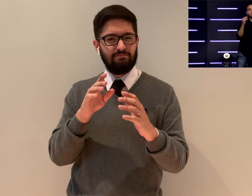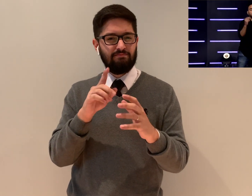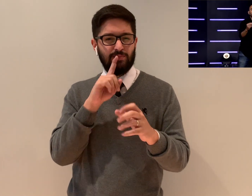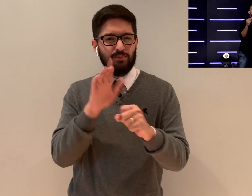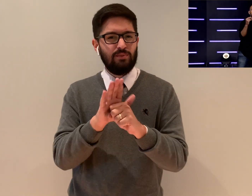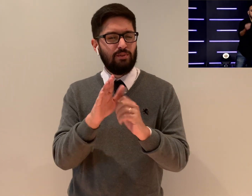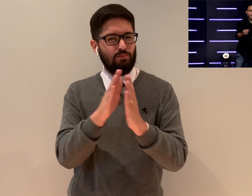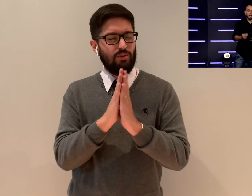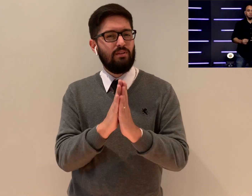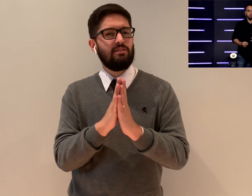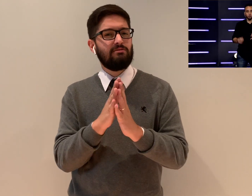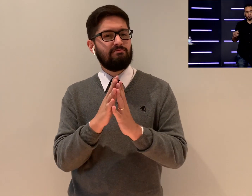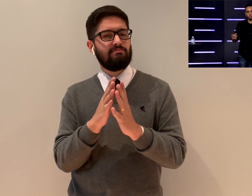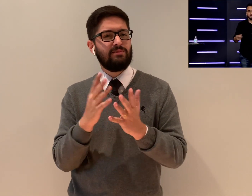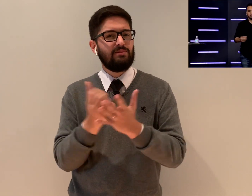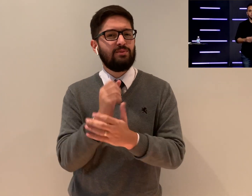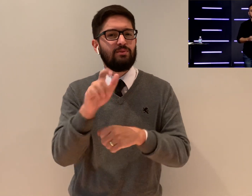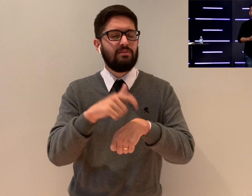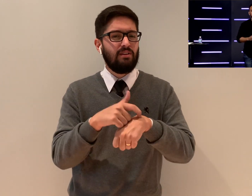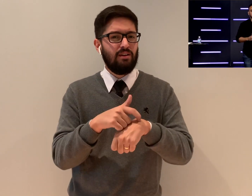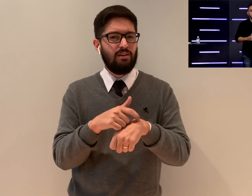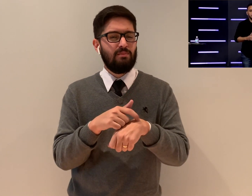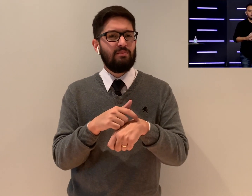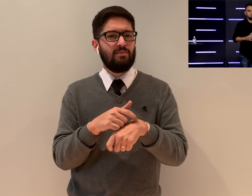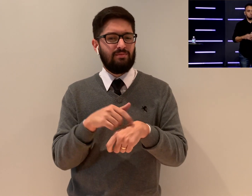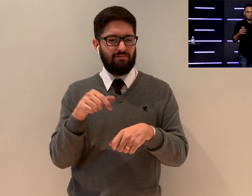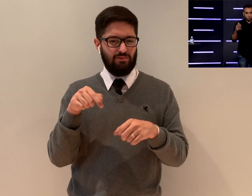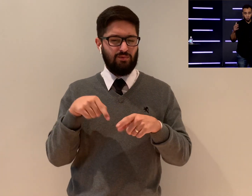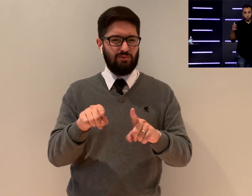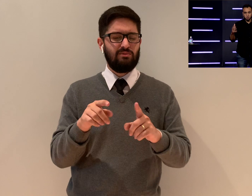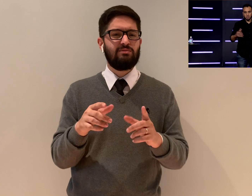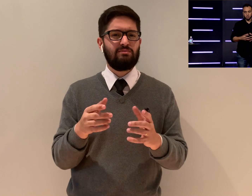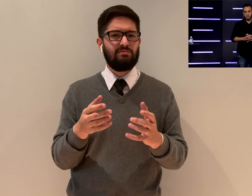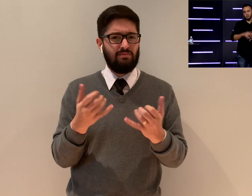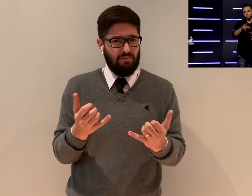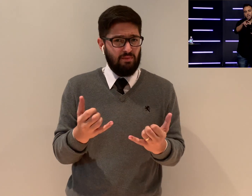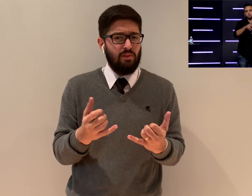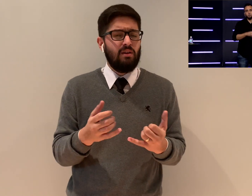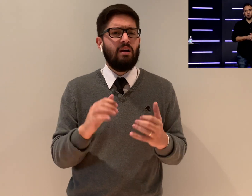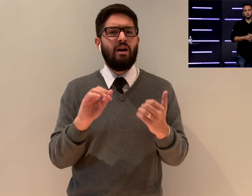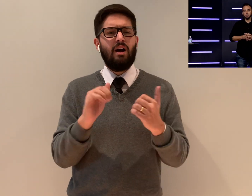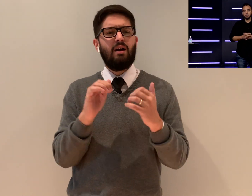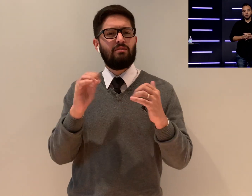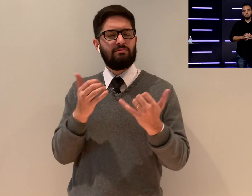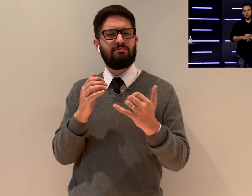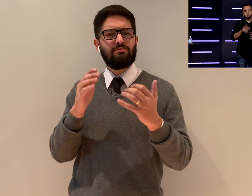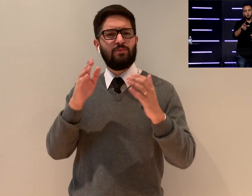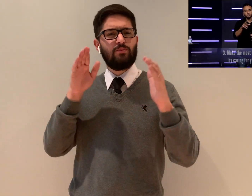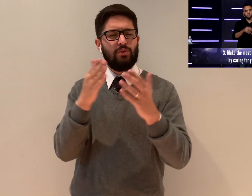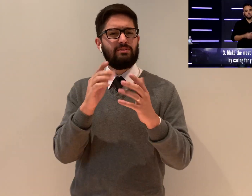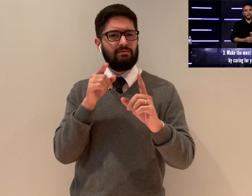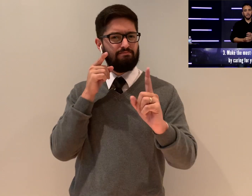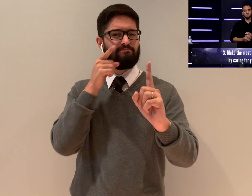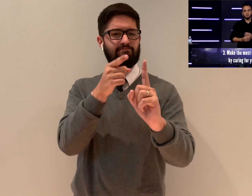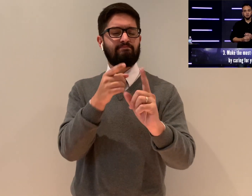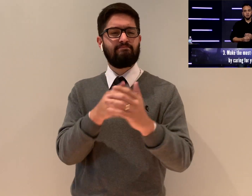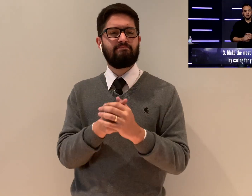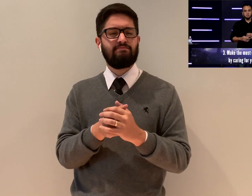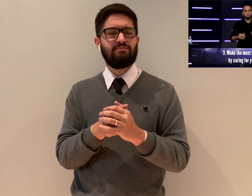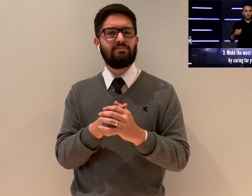and make the most of your time during the season by being devoted to the mission. And here's the last one. Make the most of your